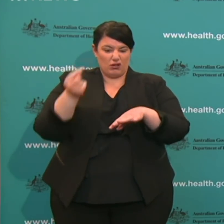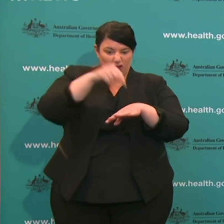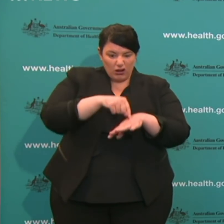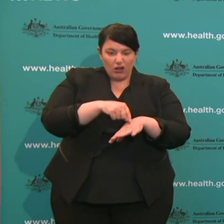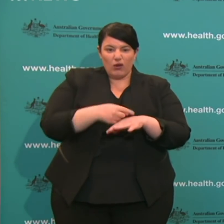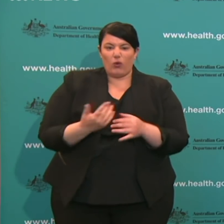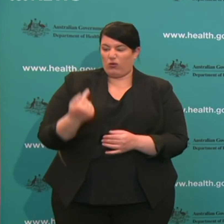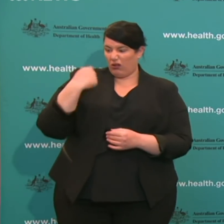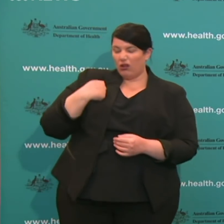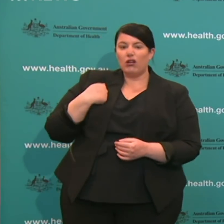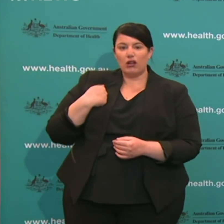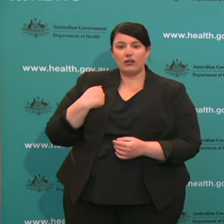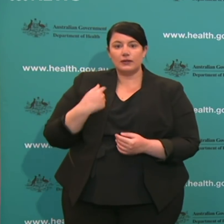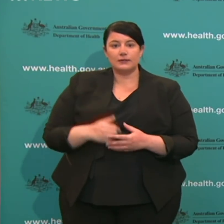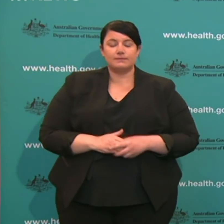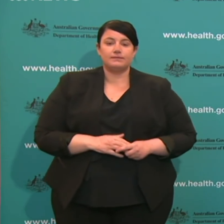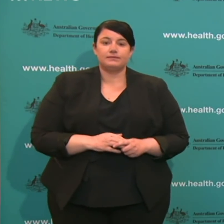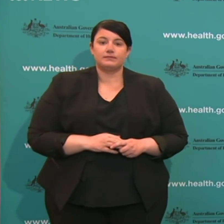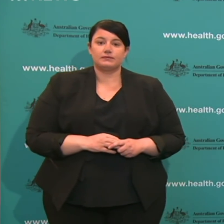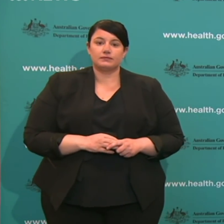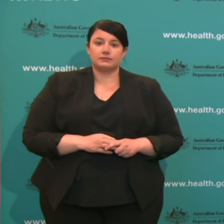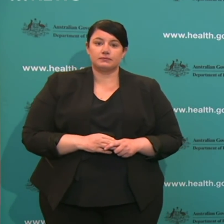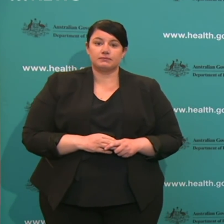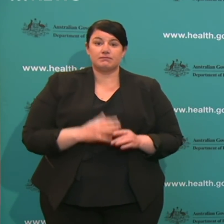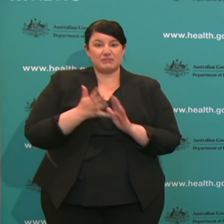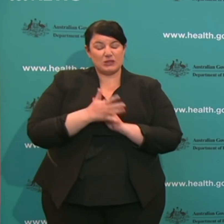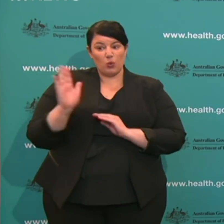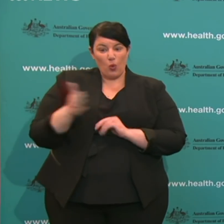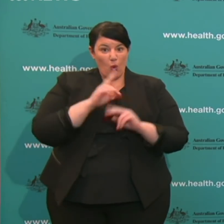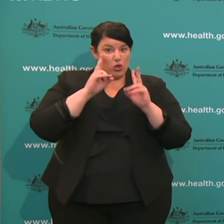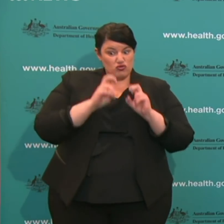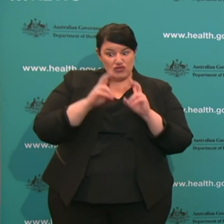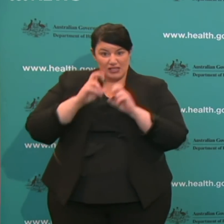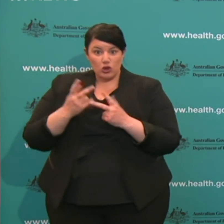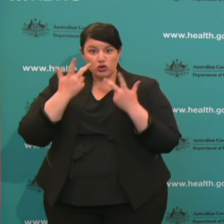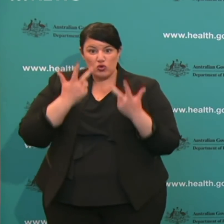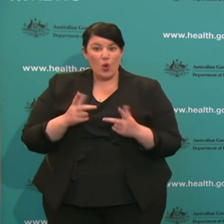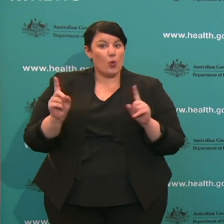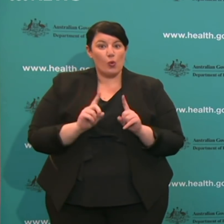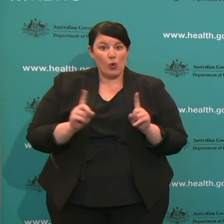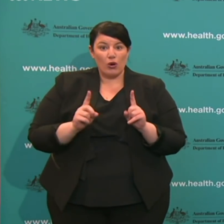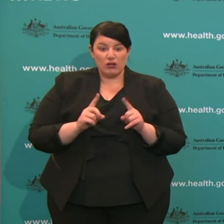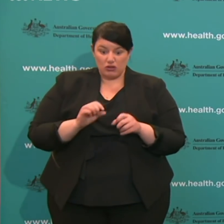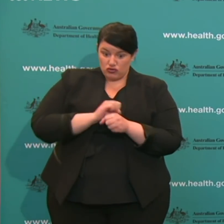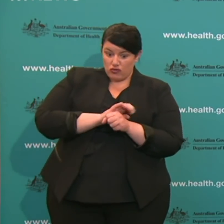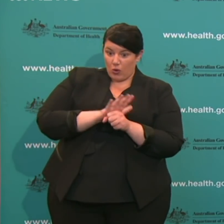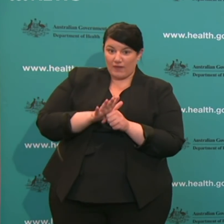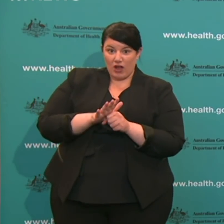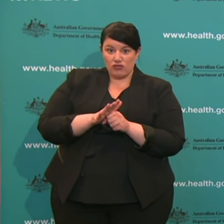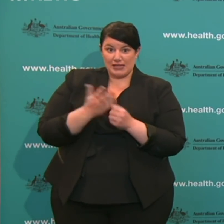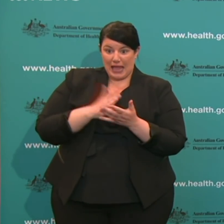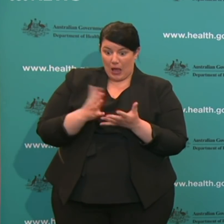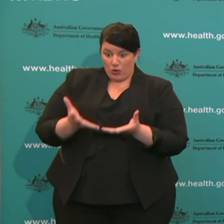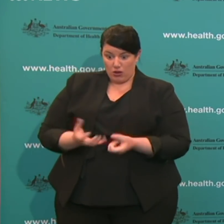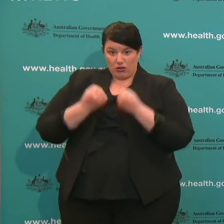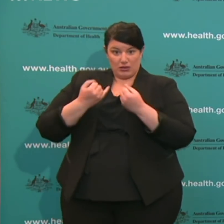That is, that the overwhelming body of evidence suggests that the primary mode of COVID-19 getting from one person